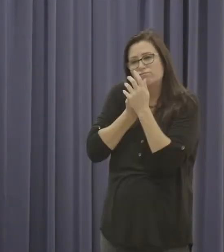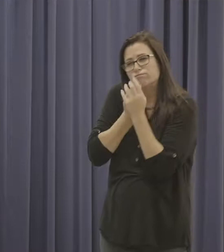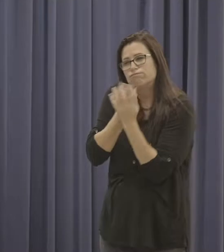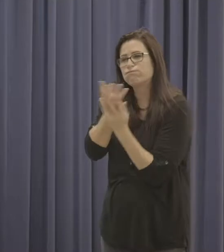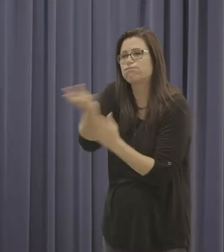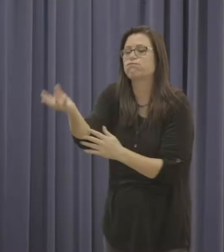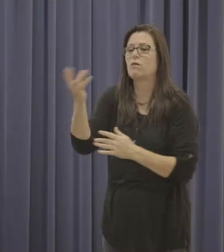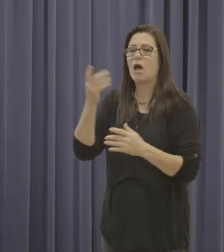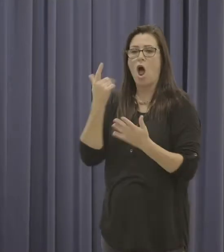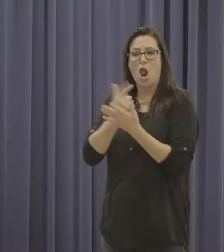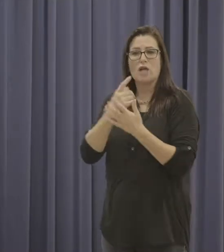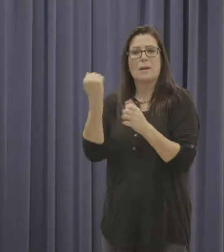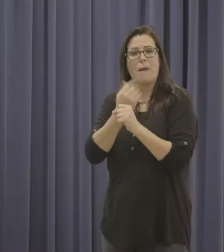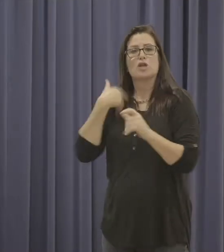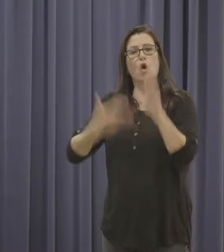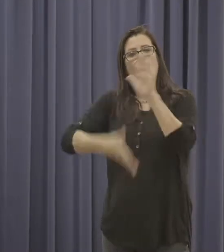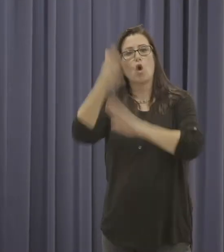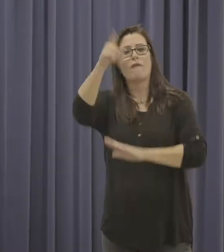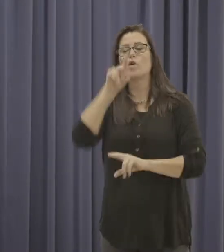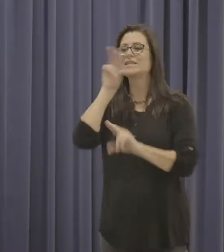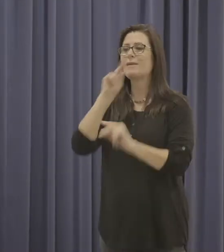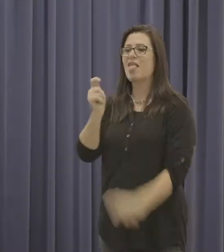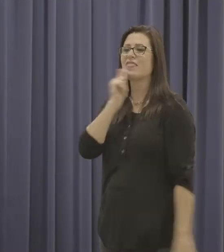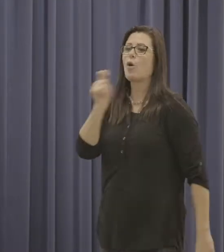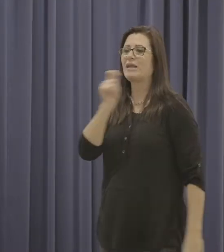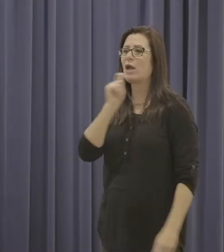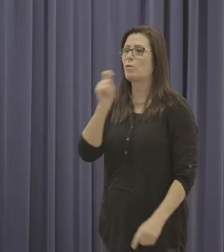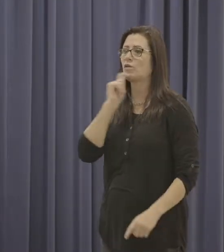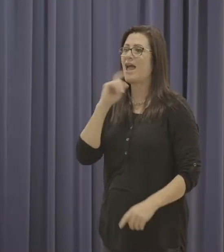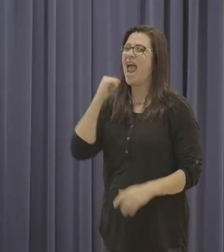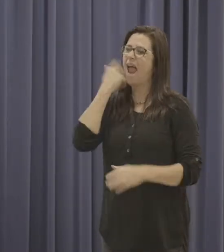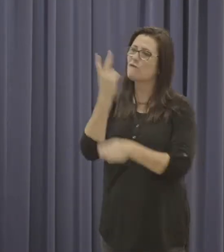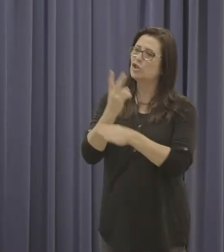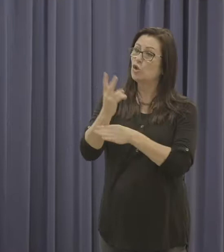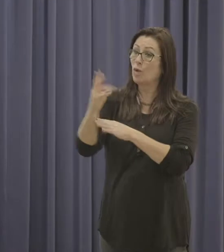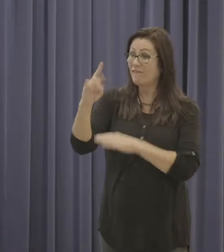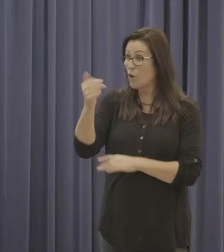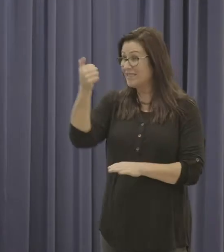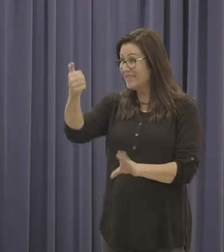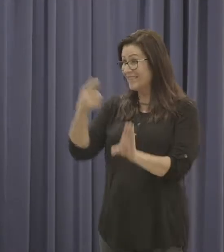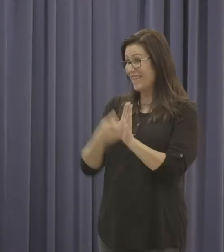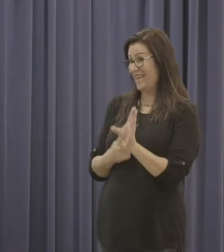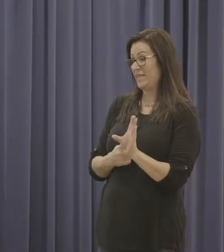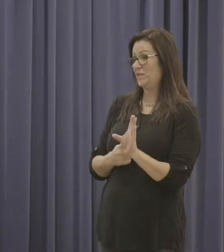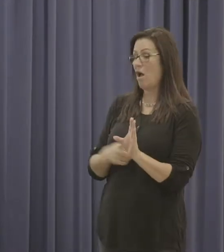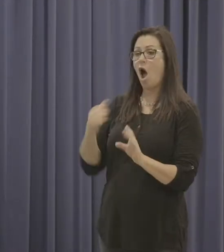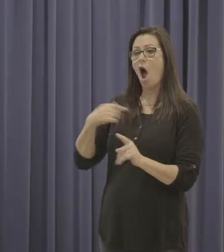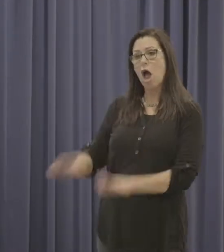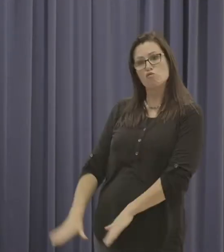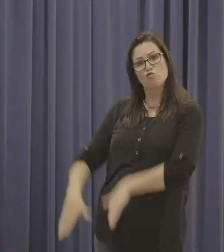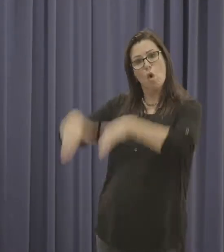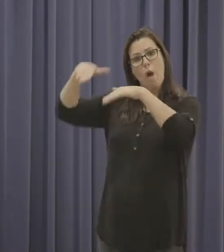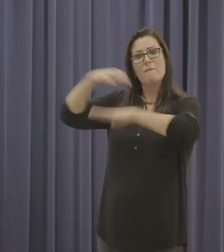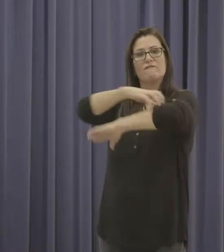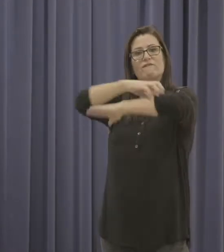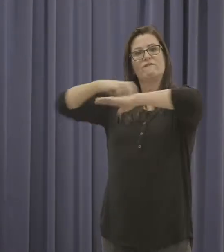ensuring I was able to go to speech therapy in Perth every fortnight for over 6 years. I grew up on a farm 2 hours east